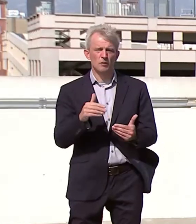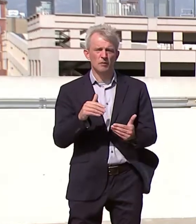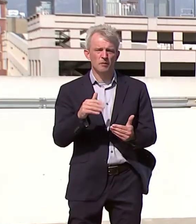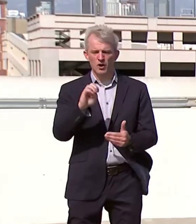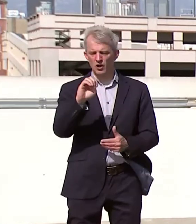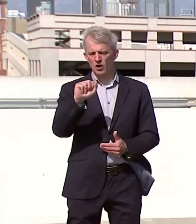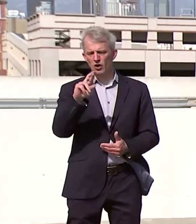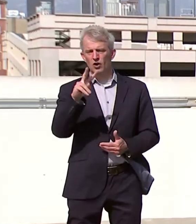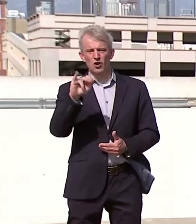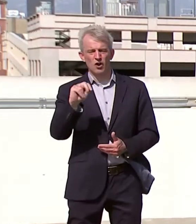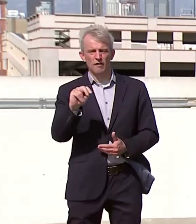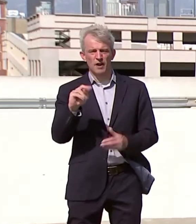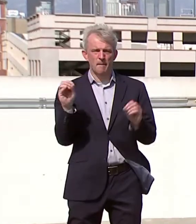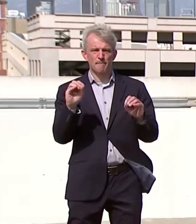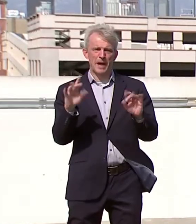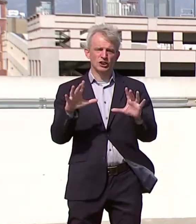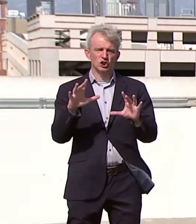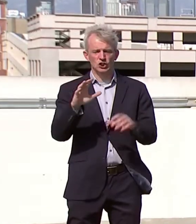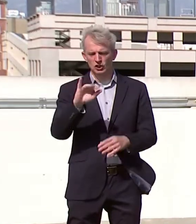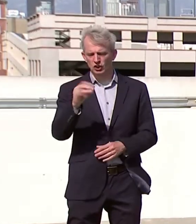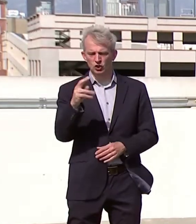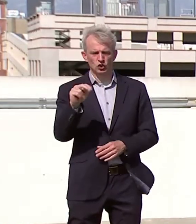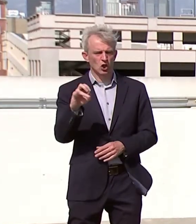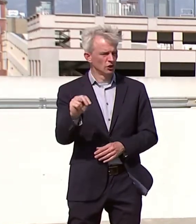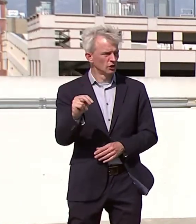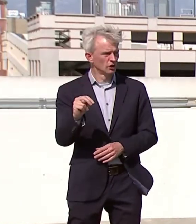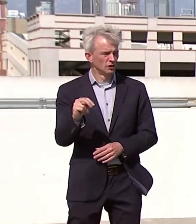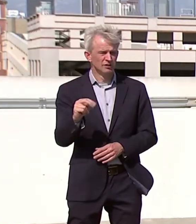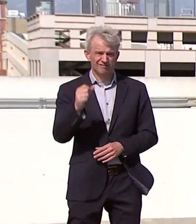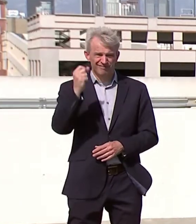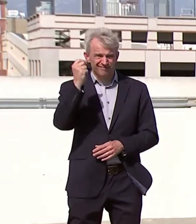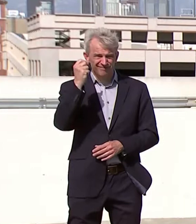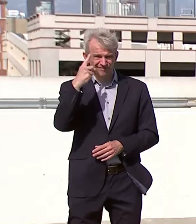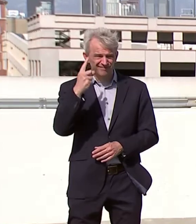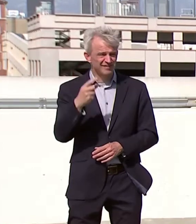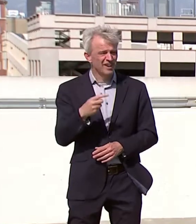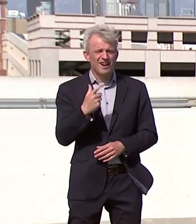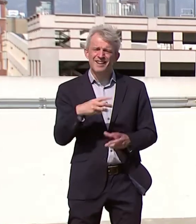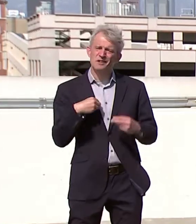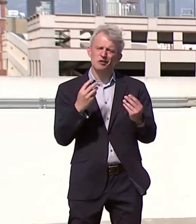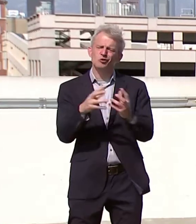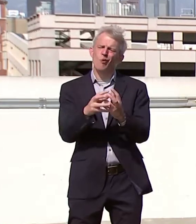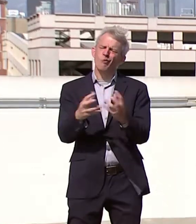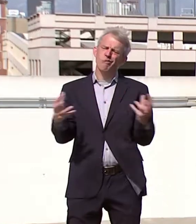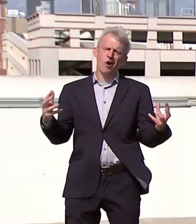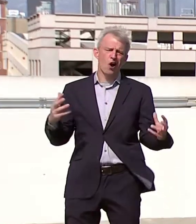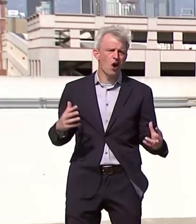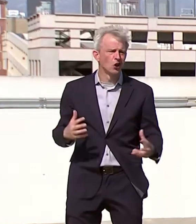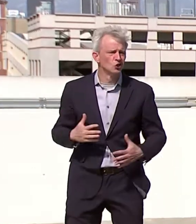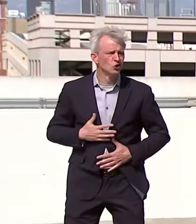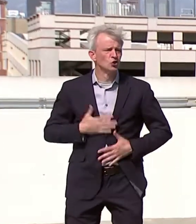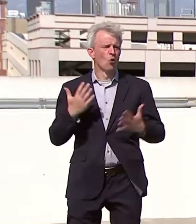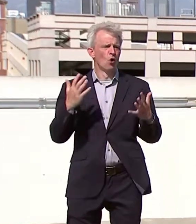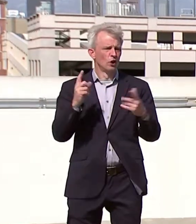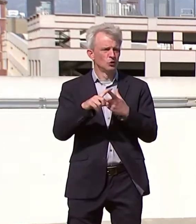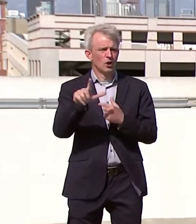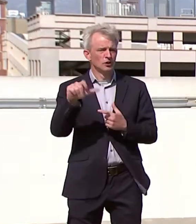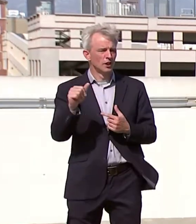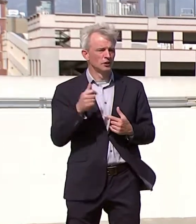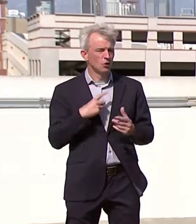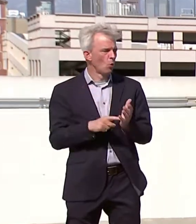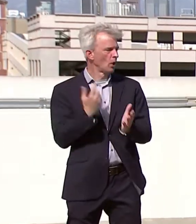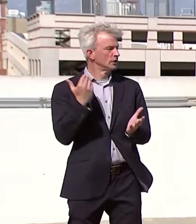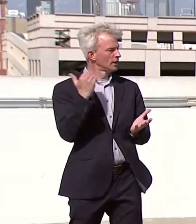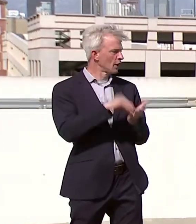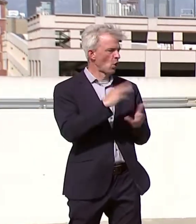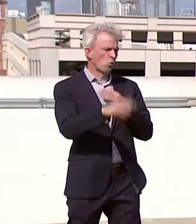getting the Pfizer vaccine today. This is a man who gave so much joy to Los Angeles as a player for the now once again world champion